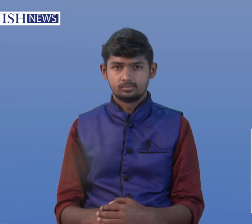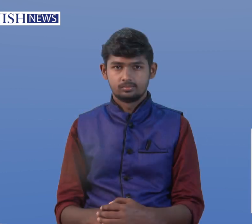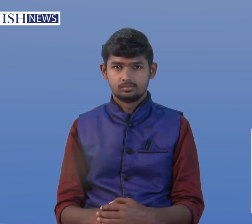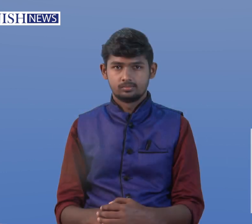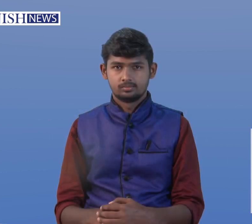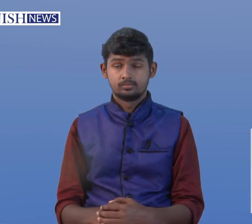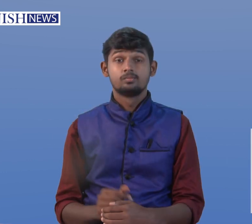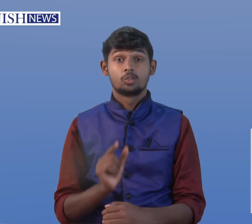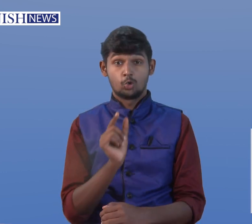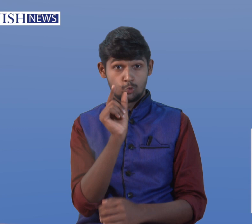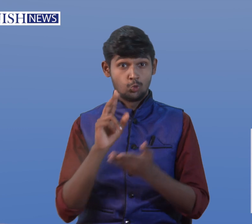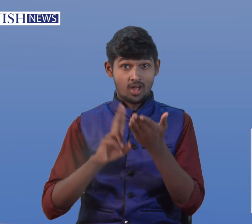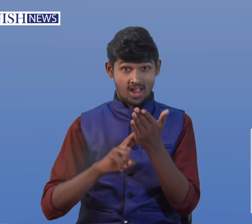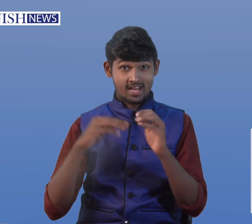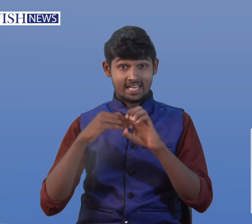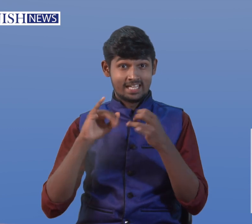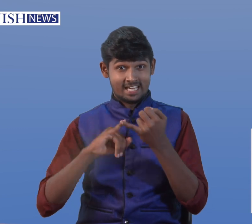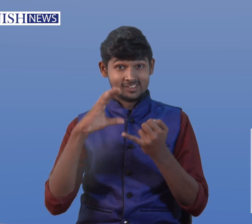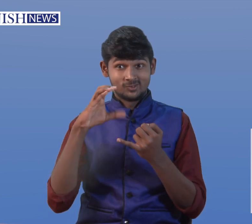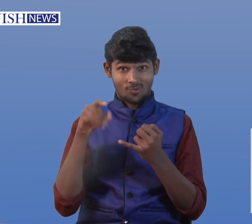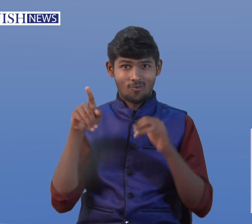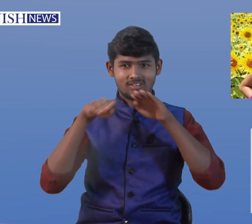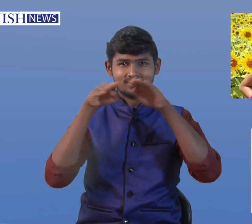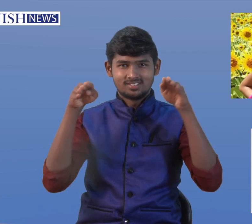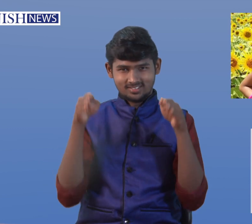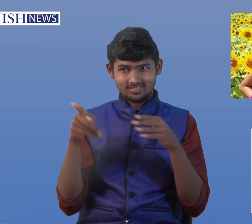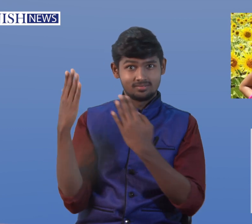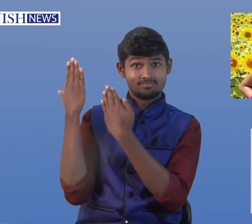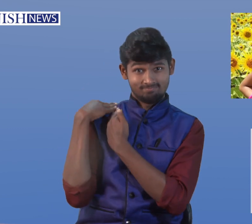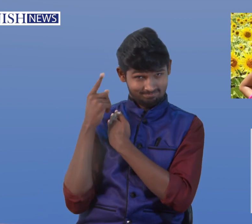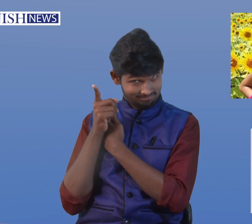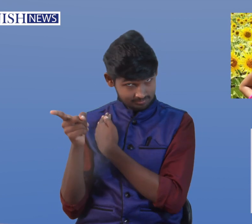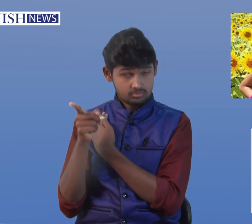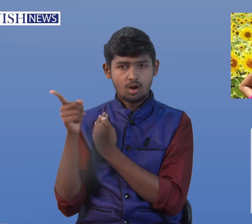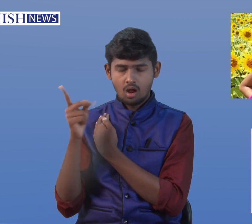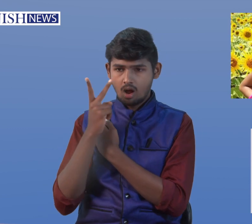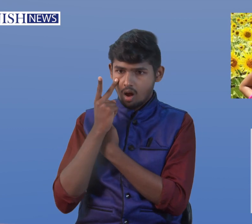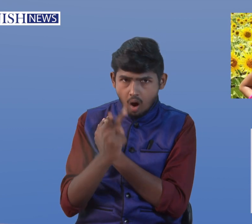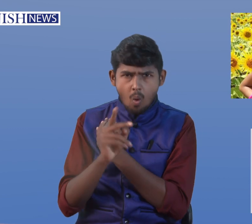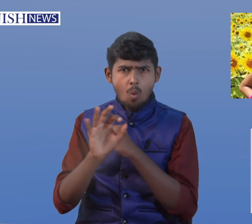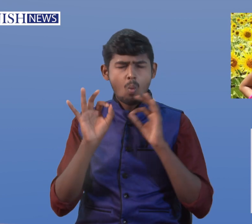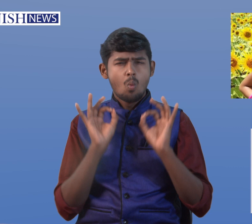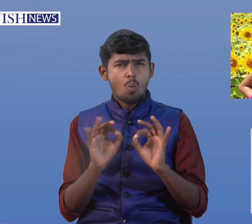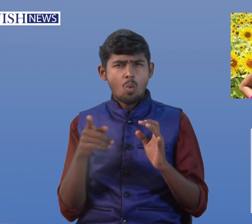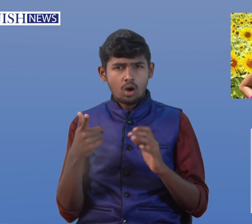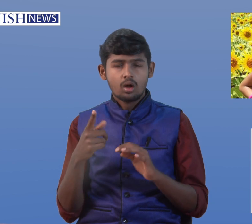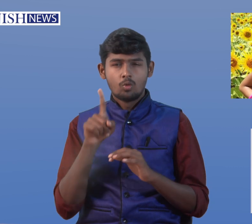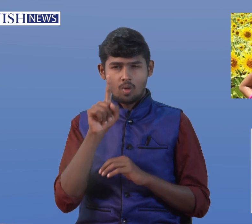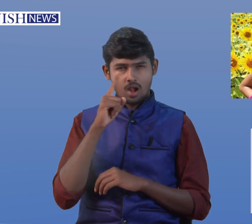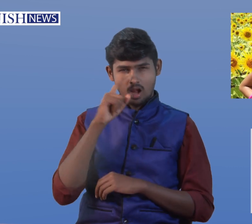UNESCO unveils Kerala students' message on water conservation. Shreya K, studying in Amrita Vidyalayam, Talasheri, is one of the